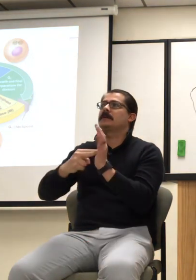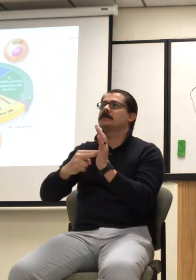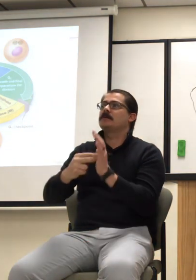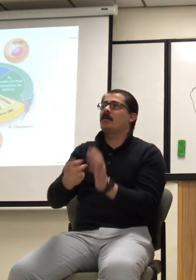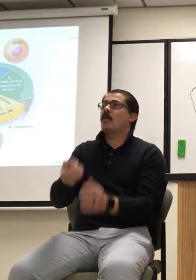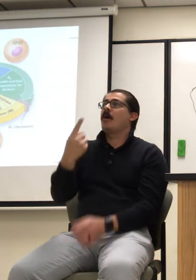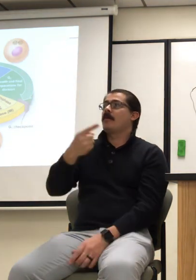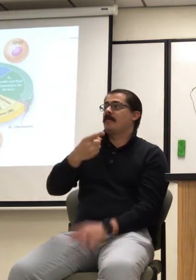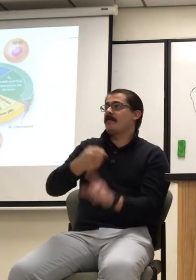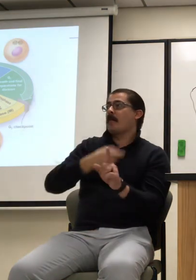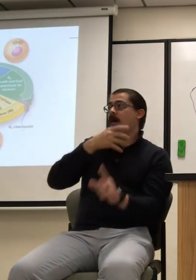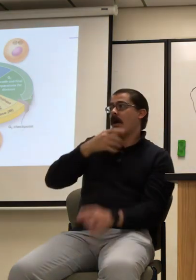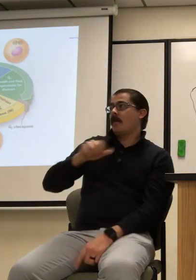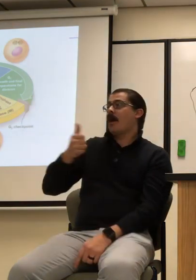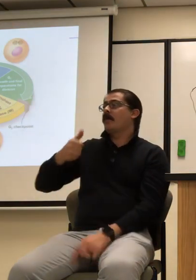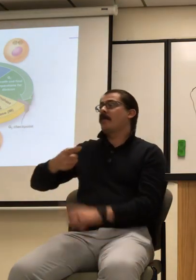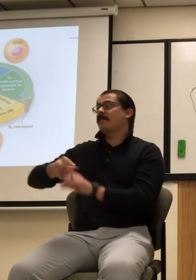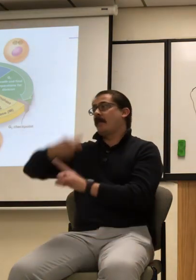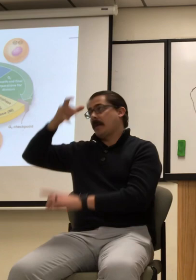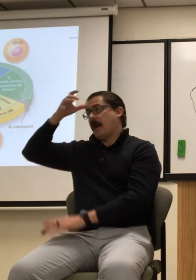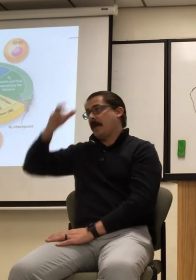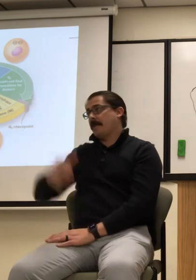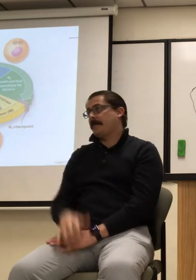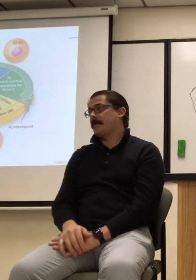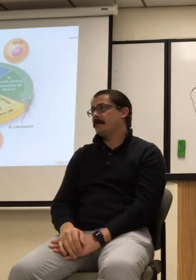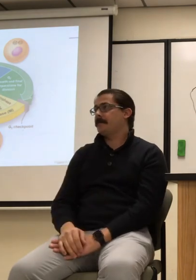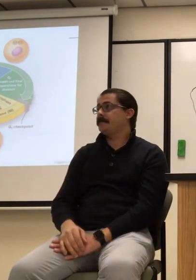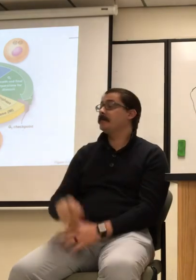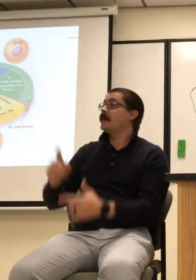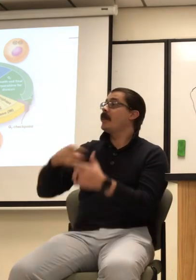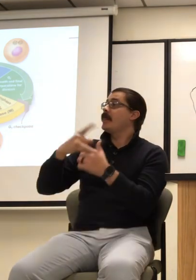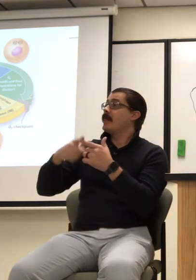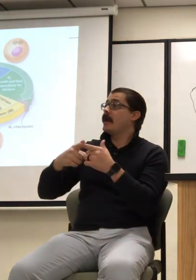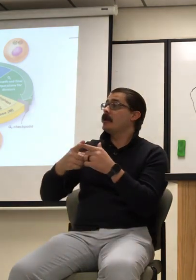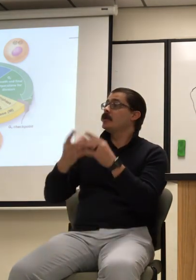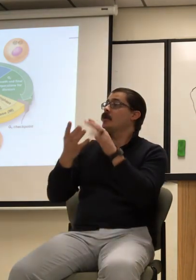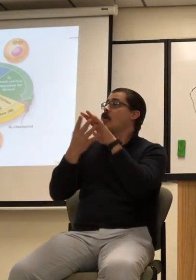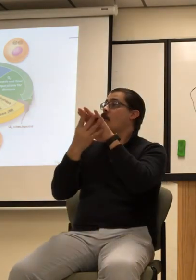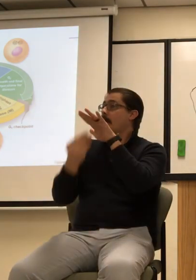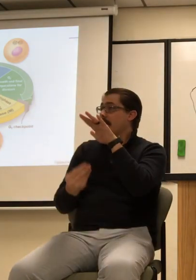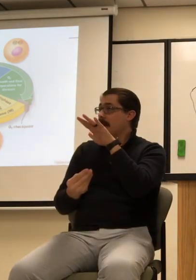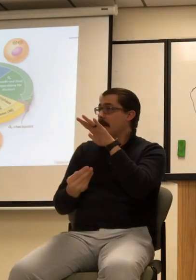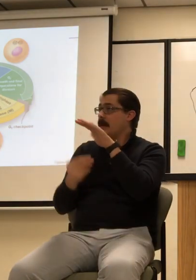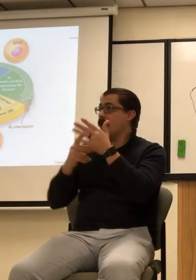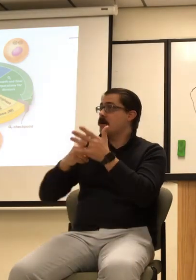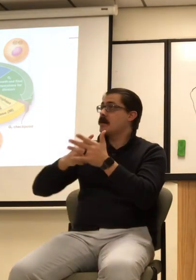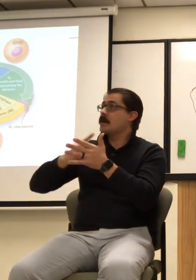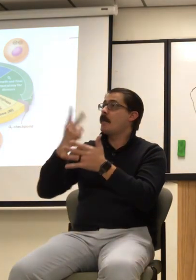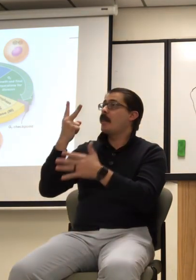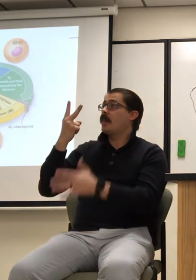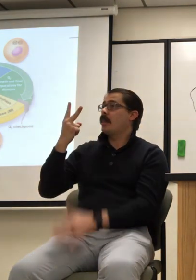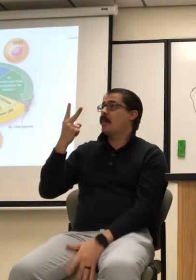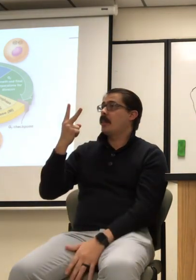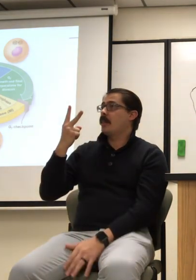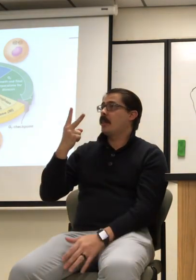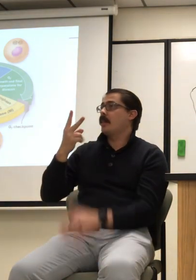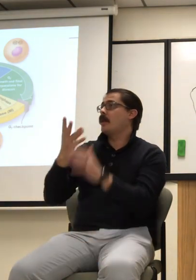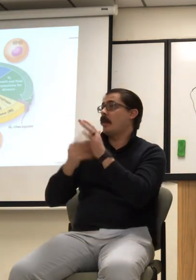from your mom, one from your dad. Now, when you replicate, you double that.